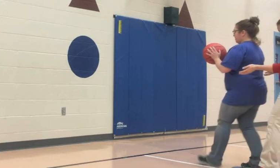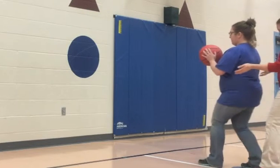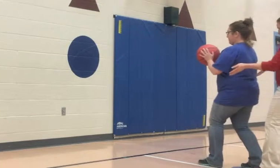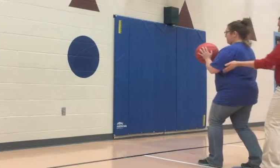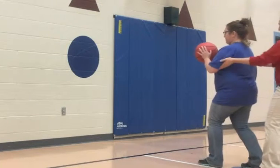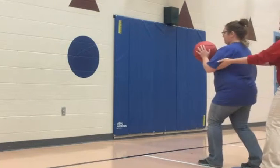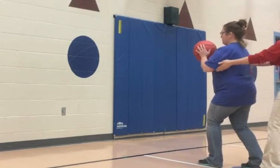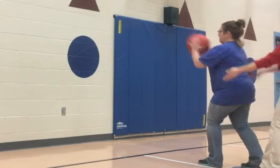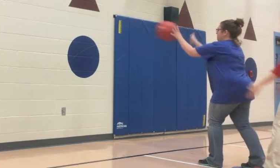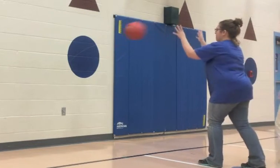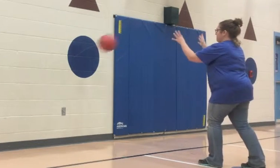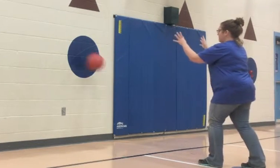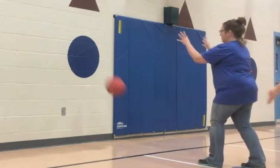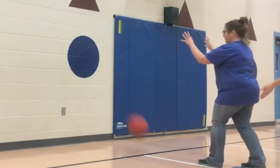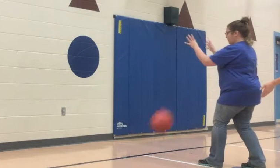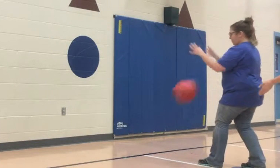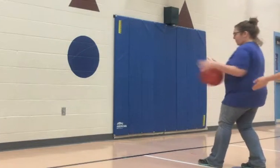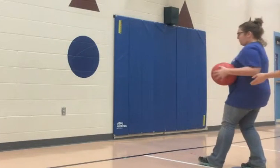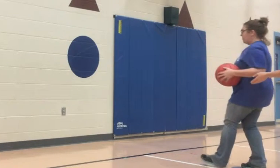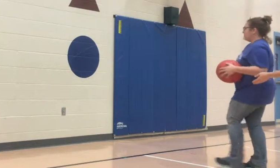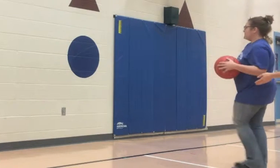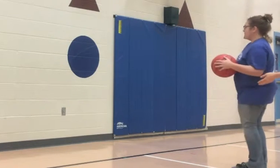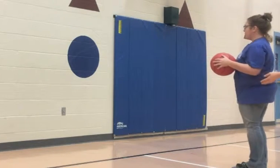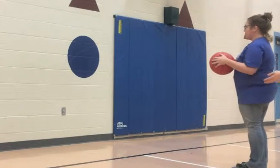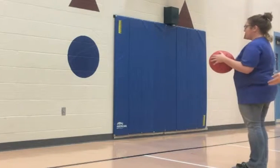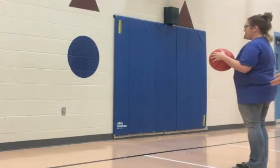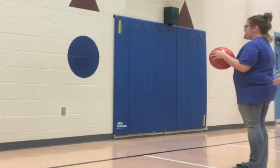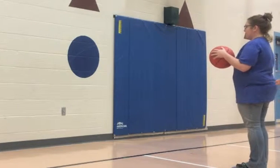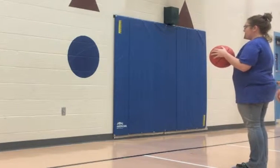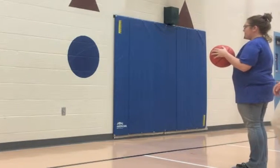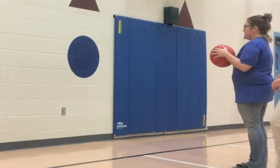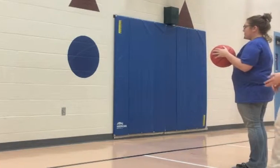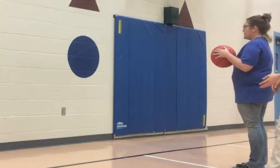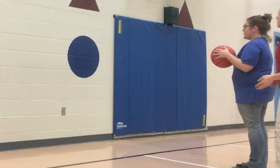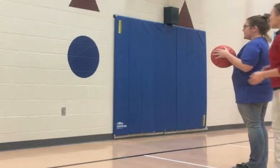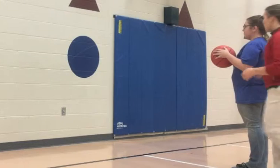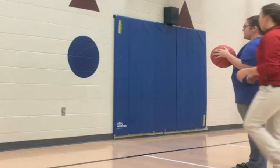step and pass the ball to the wall. Oh, I really like how you pushed your hands to the wall.